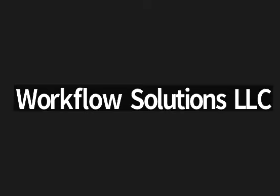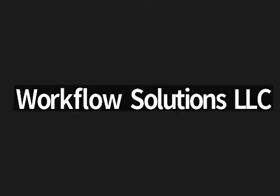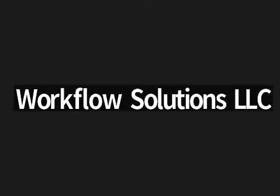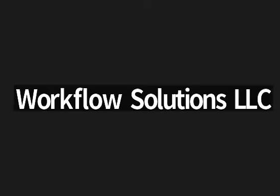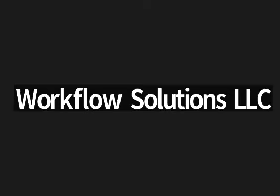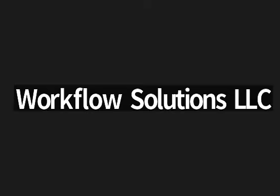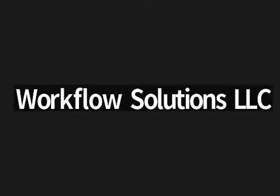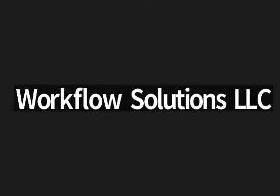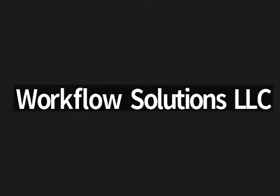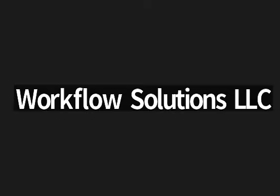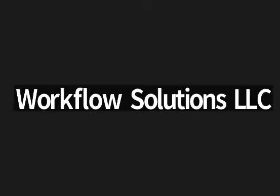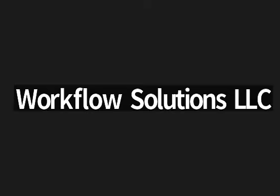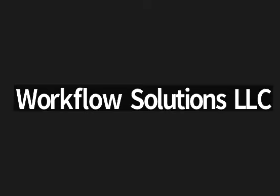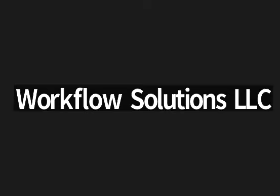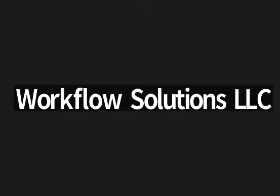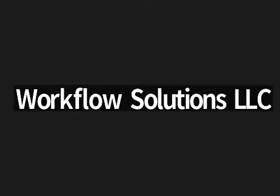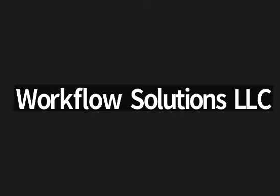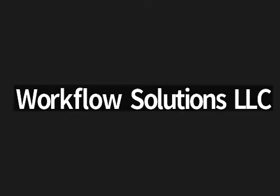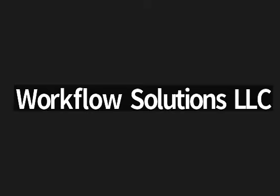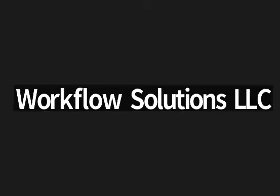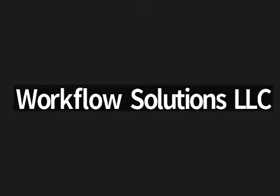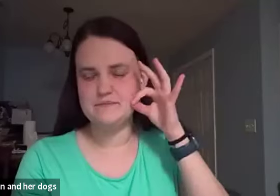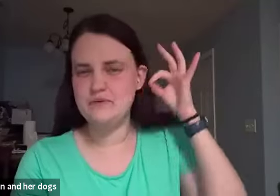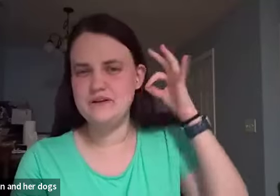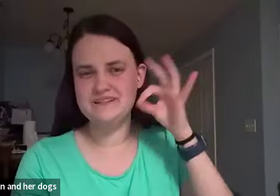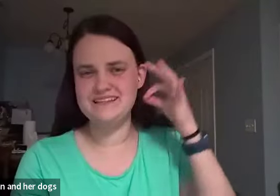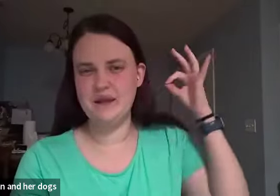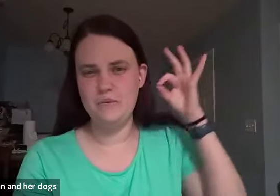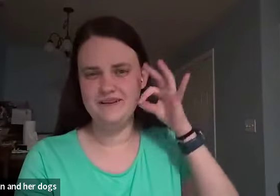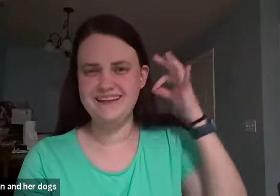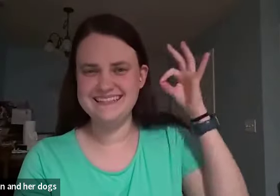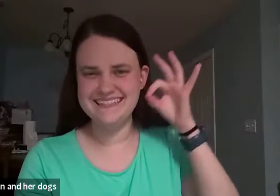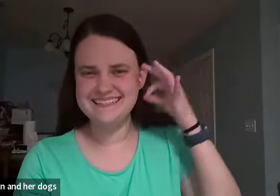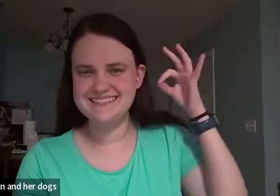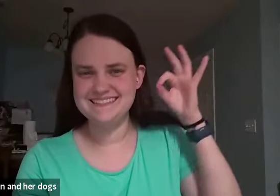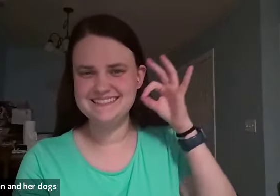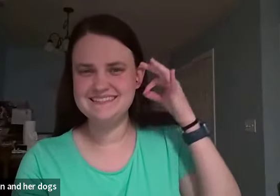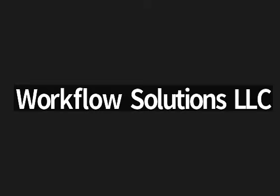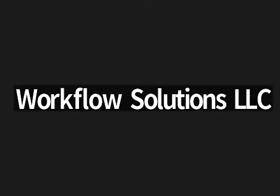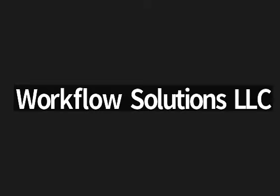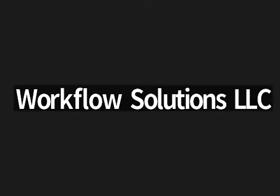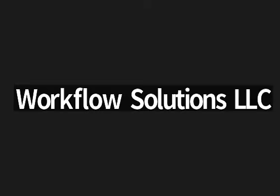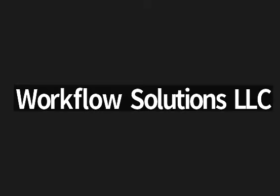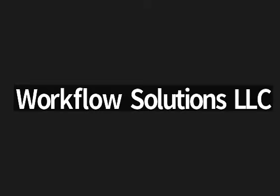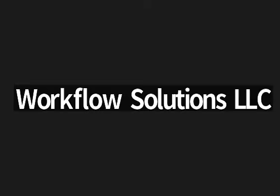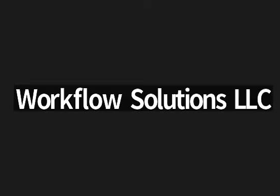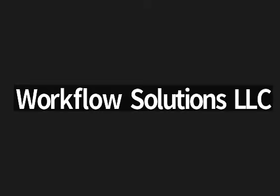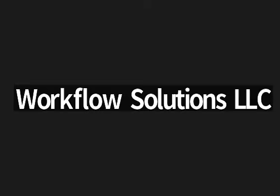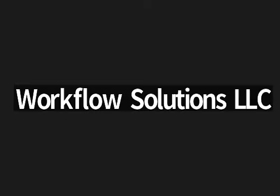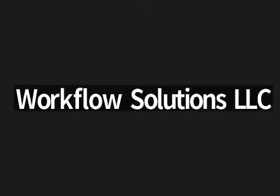smiling. It's basically why her sister gave it to her. Like, is it pulling or is it like a wiggle like this? Yeah, kind of like smiling.